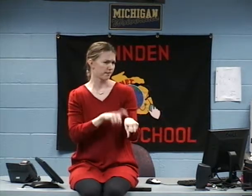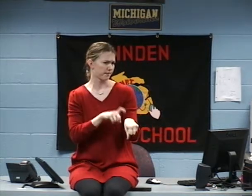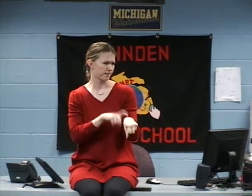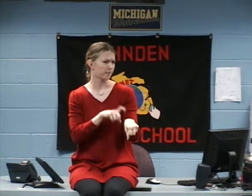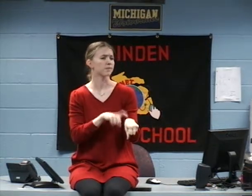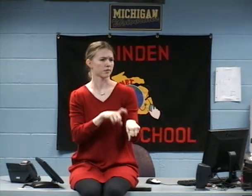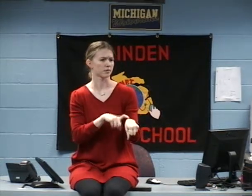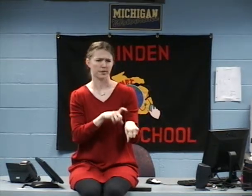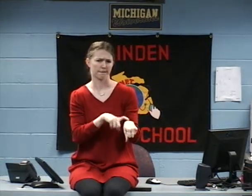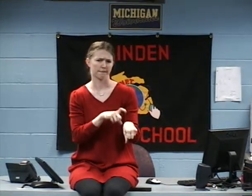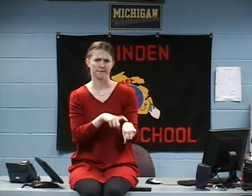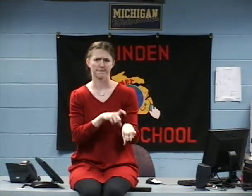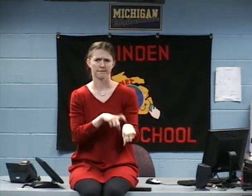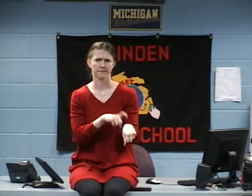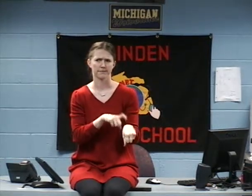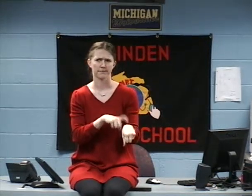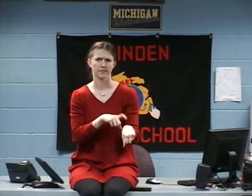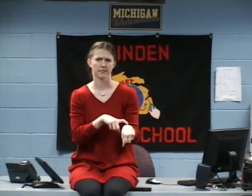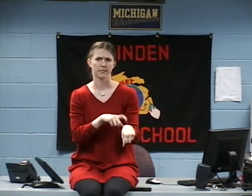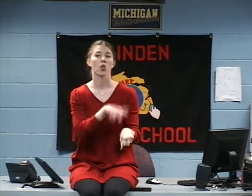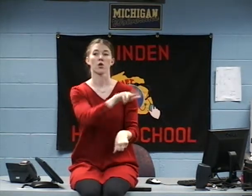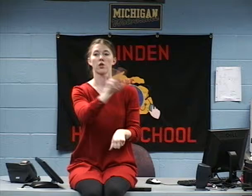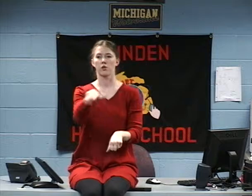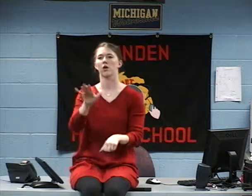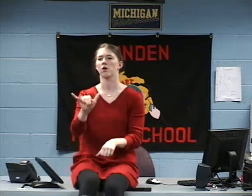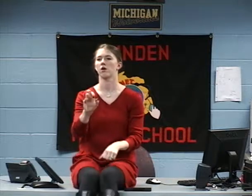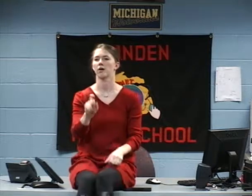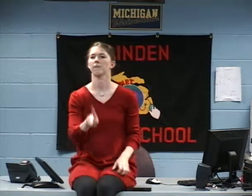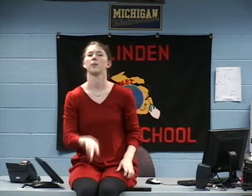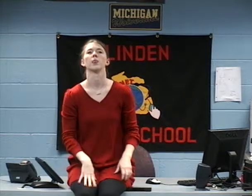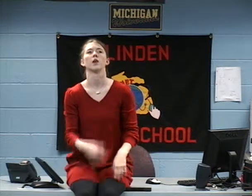Finish. 33. Lamar.